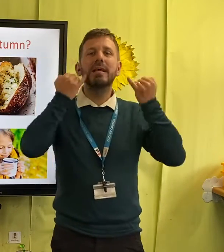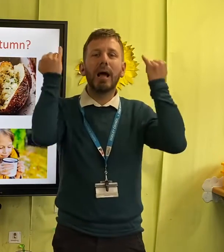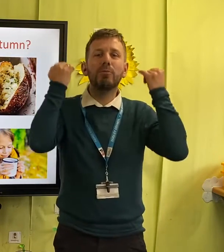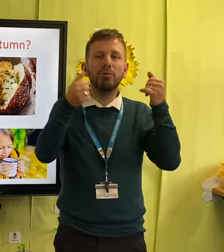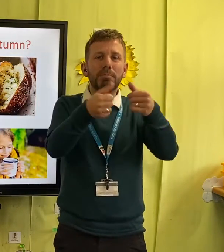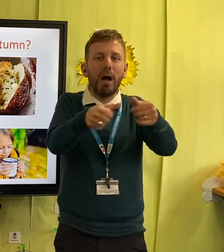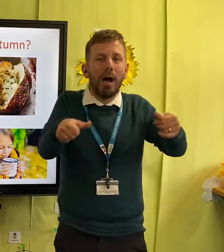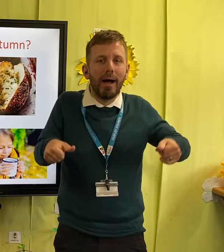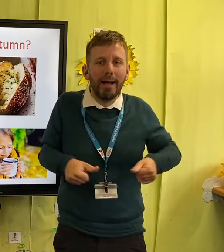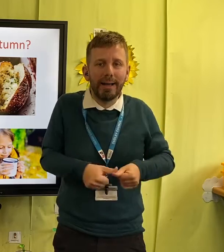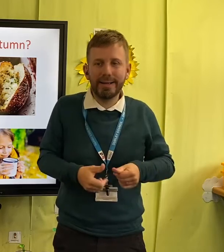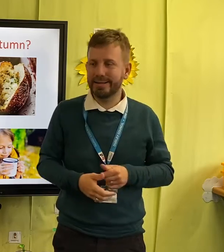shepherd's pie,